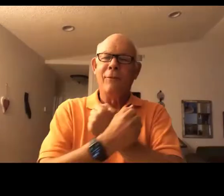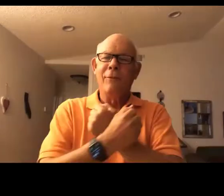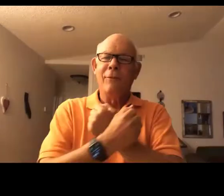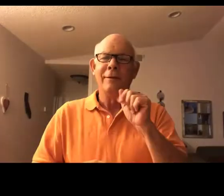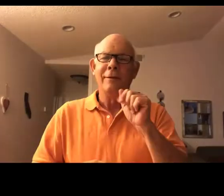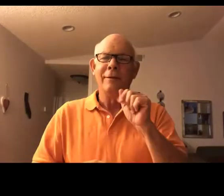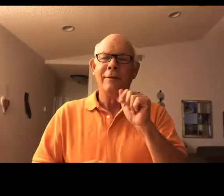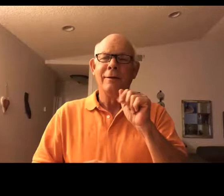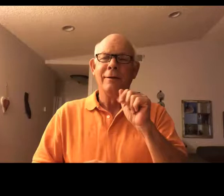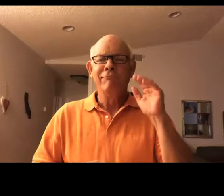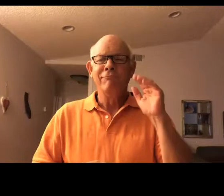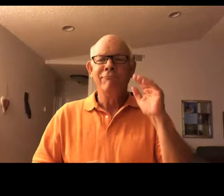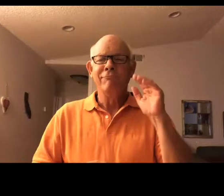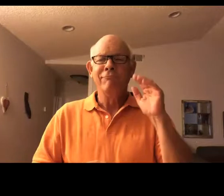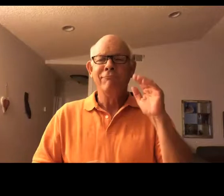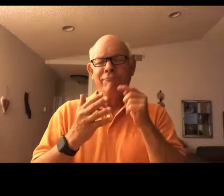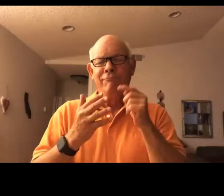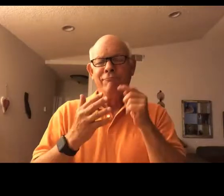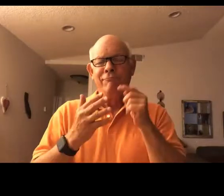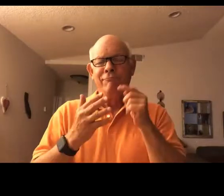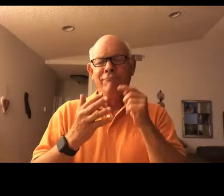I loved Dan.